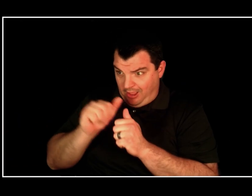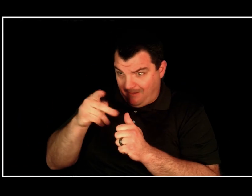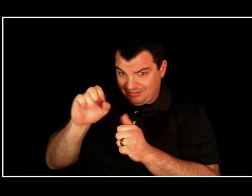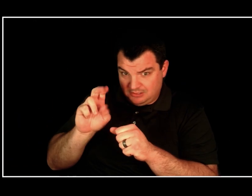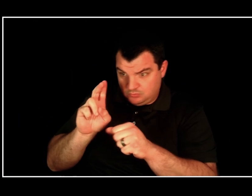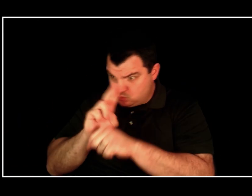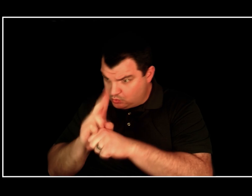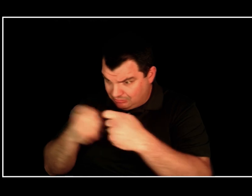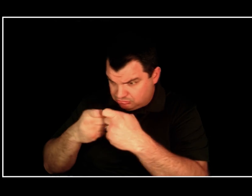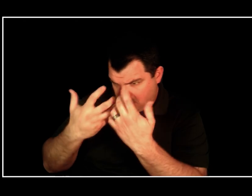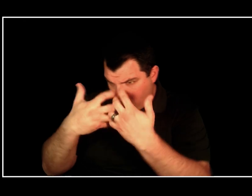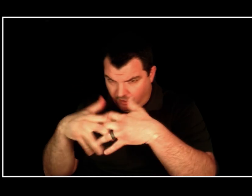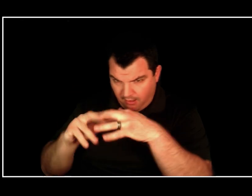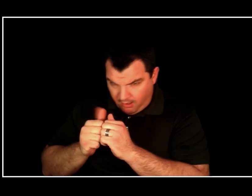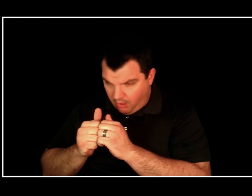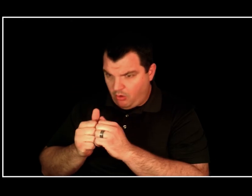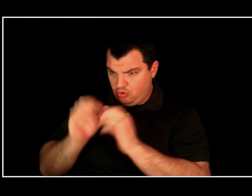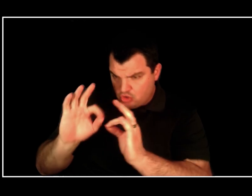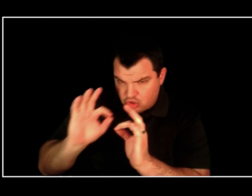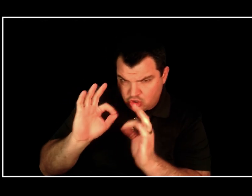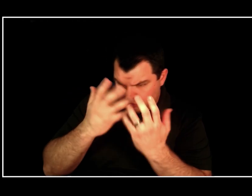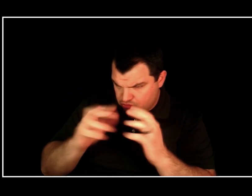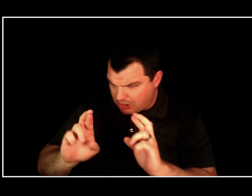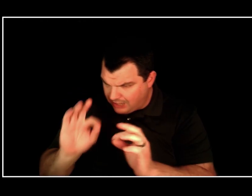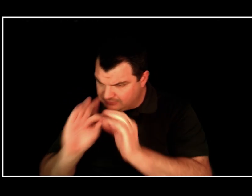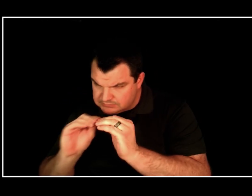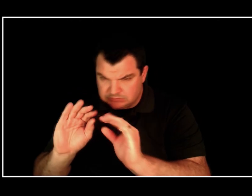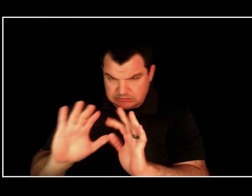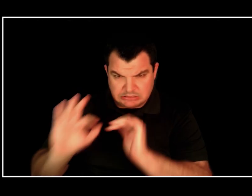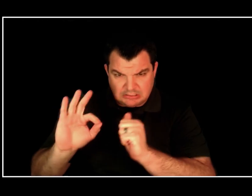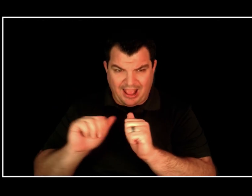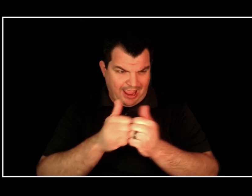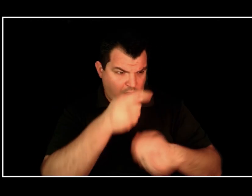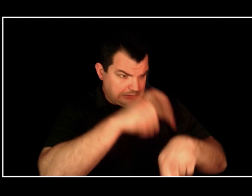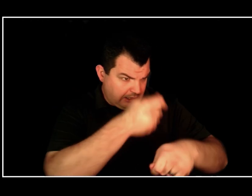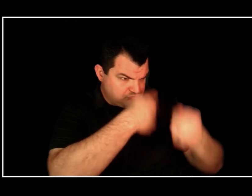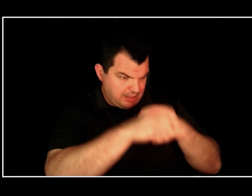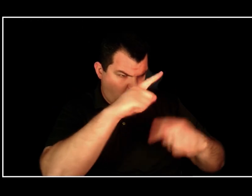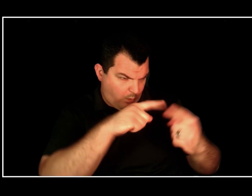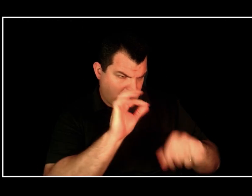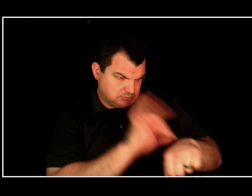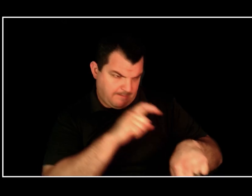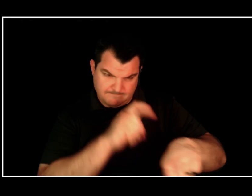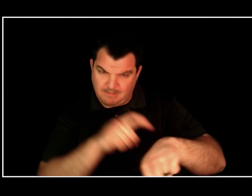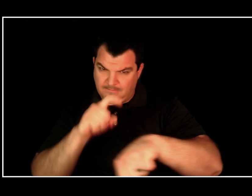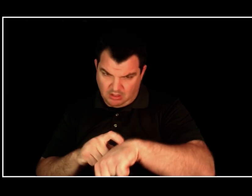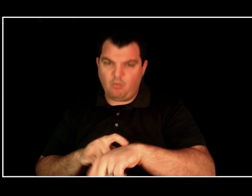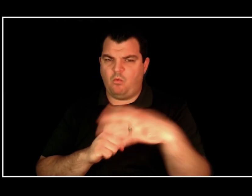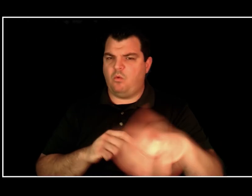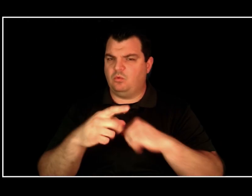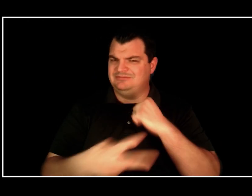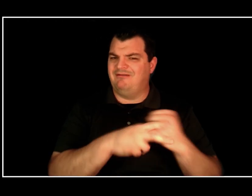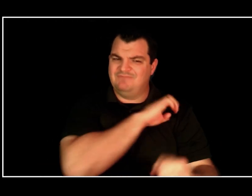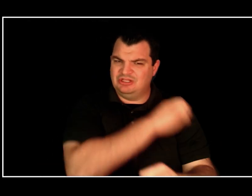how appliances use electricity, keeping them working well, and choosing efficient models when it is time to replace them, we can